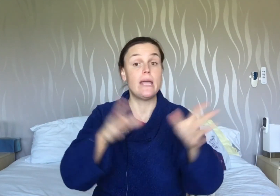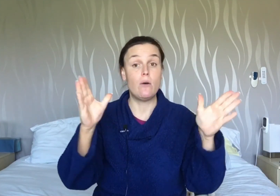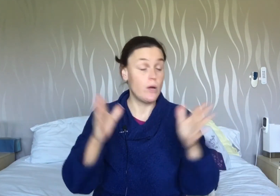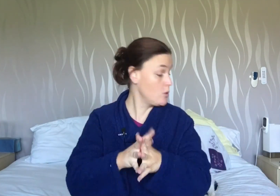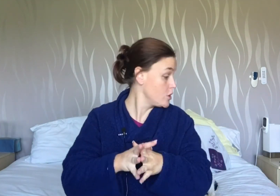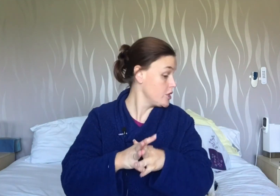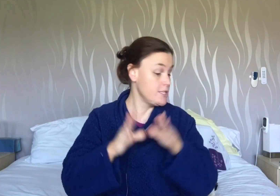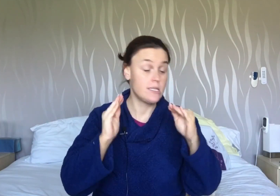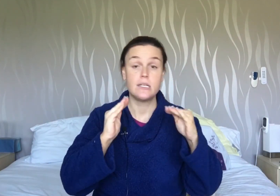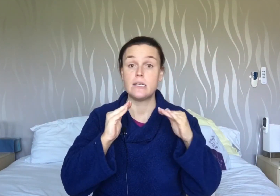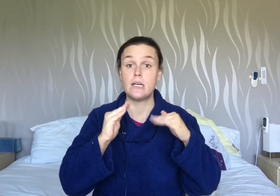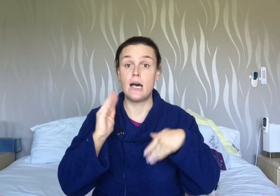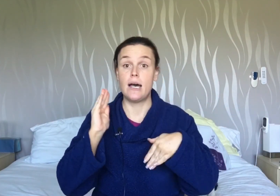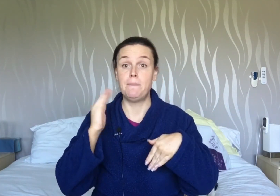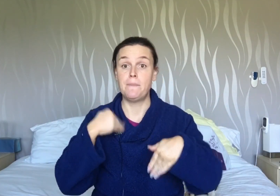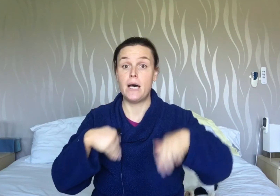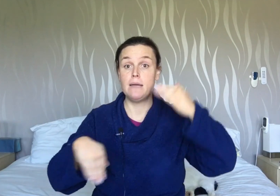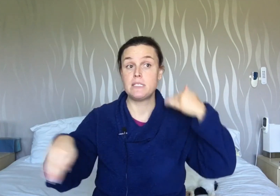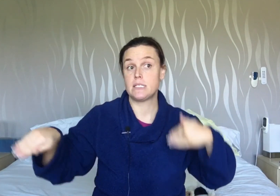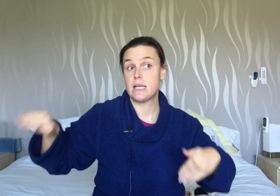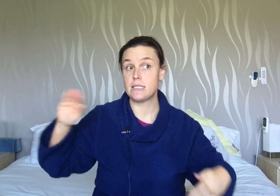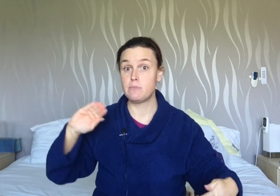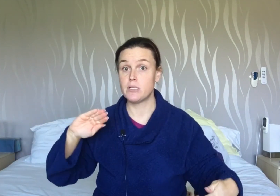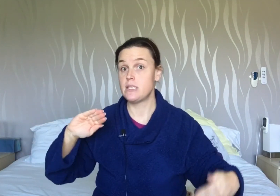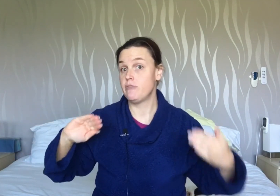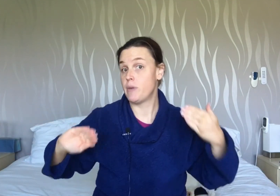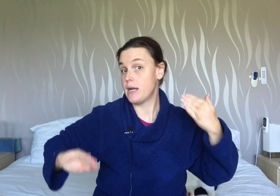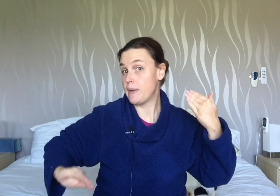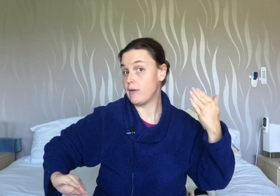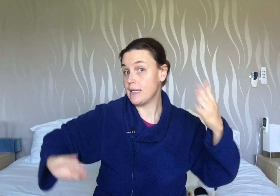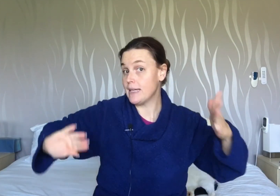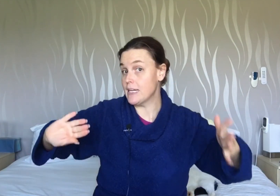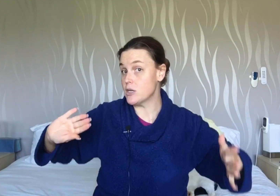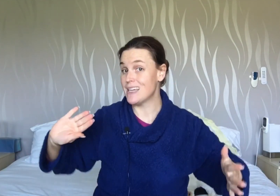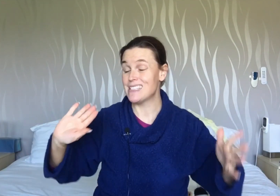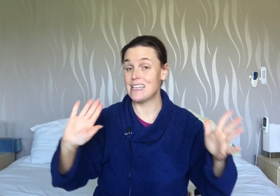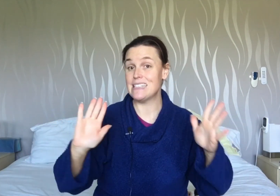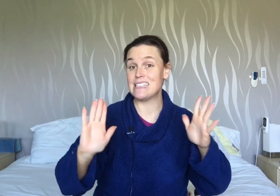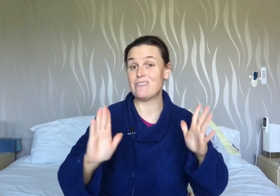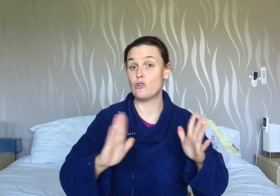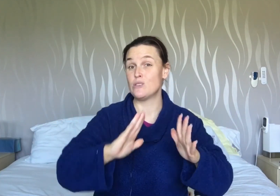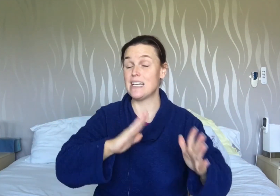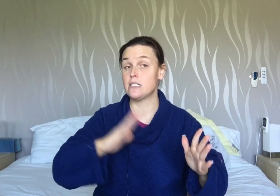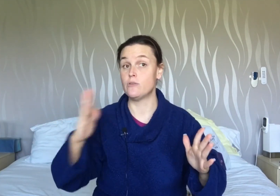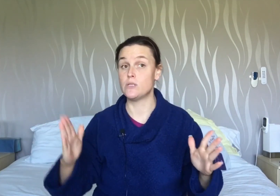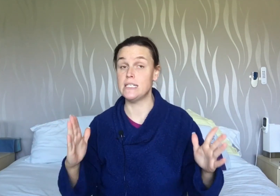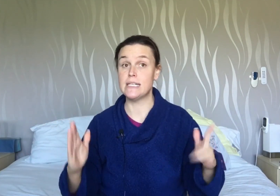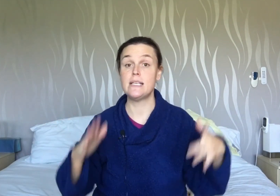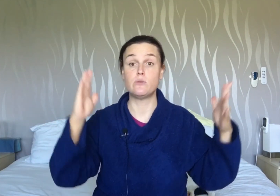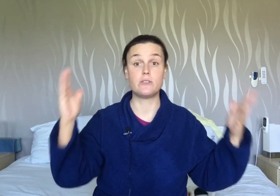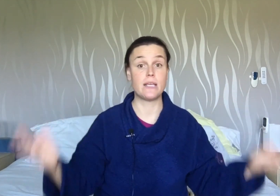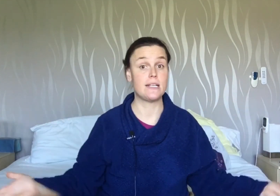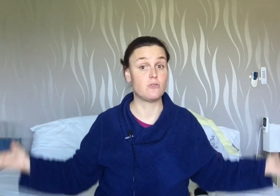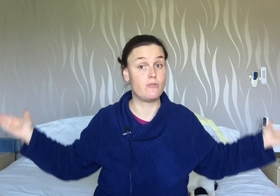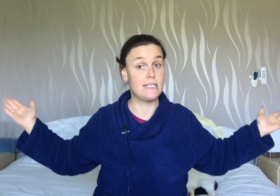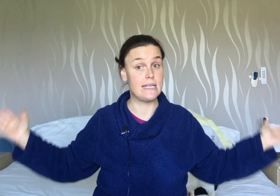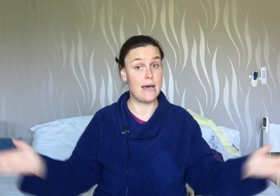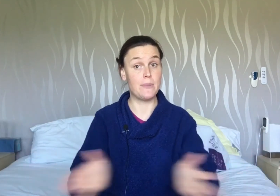we're all good. I'm still testing positive, but apparently I need to isolate and for 10 to 14 days, which that is already up and